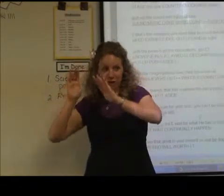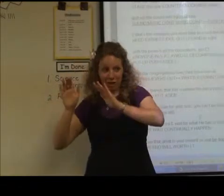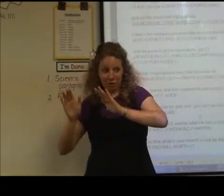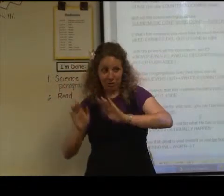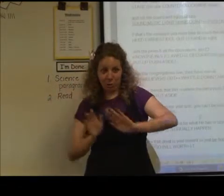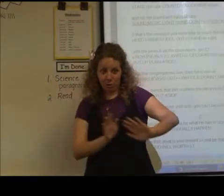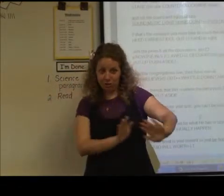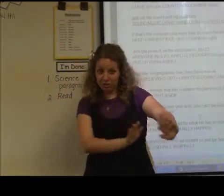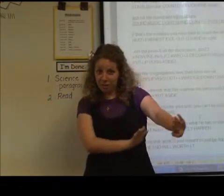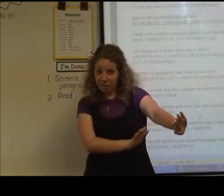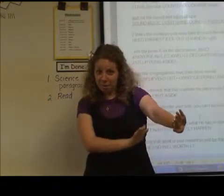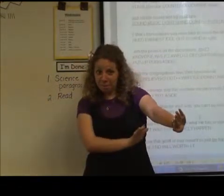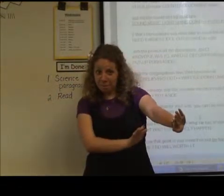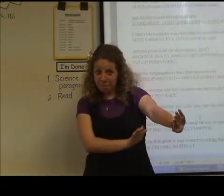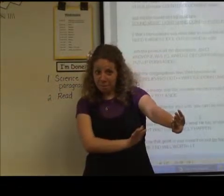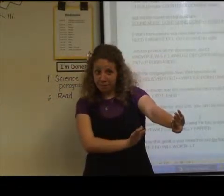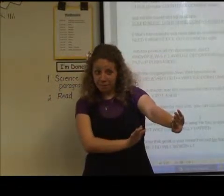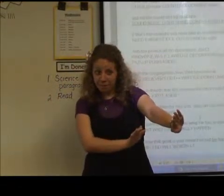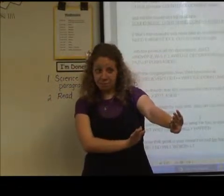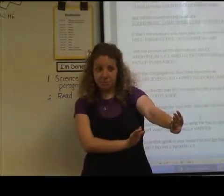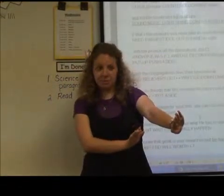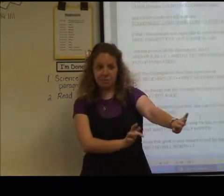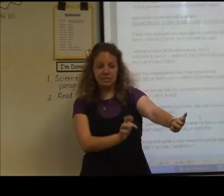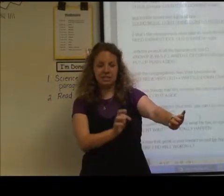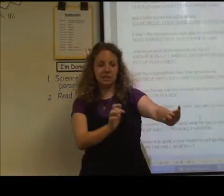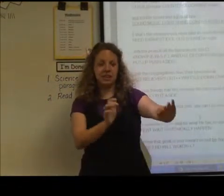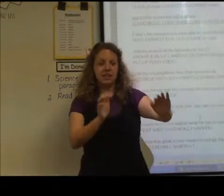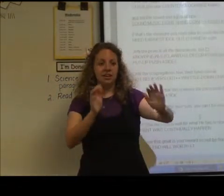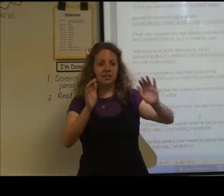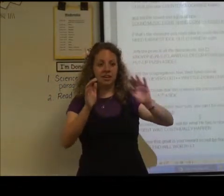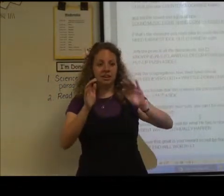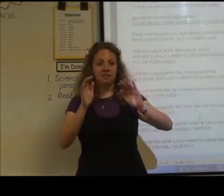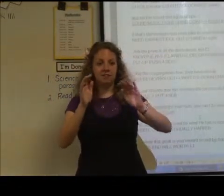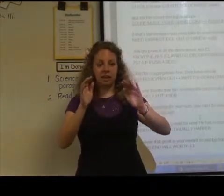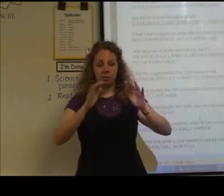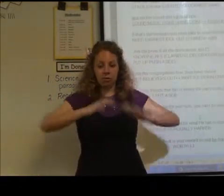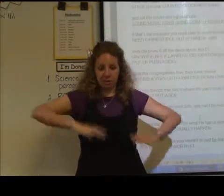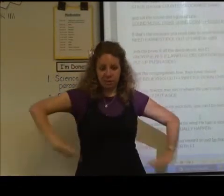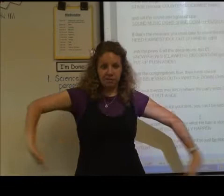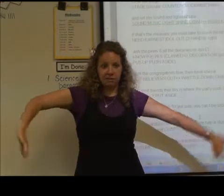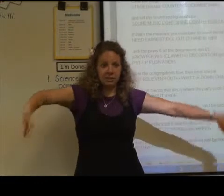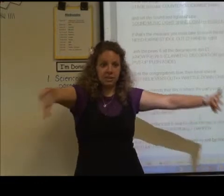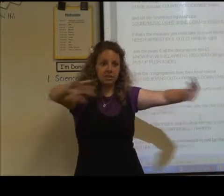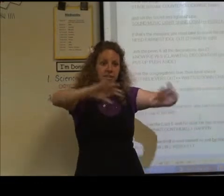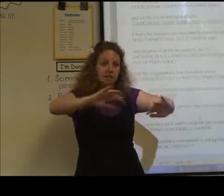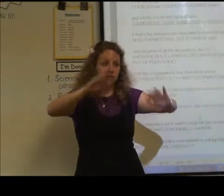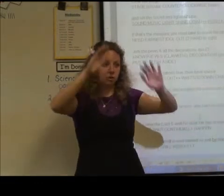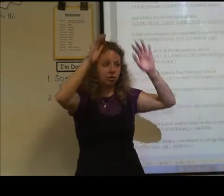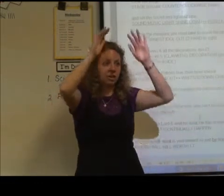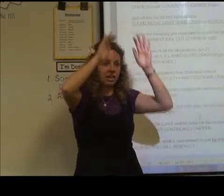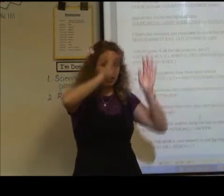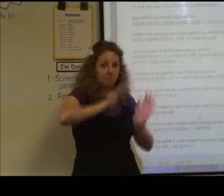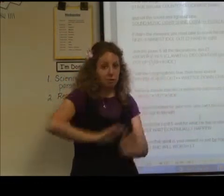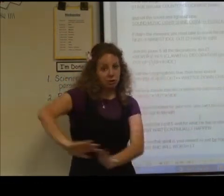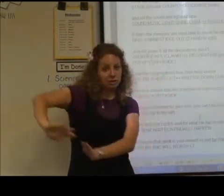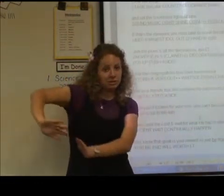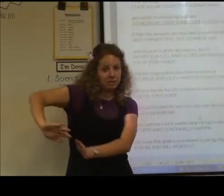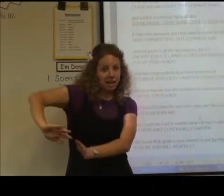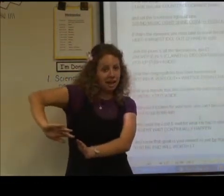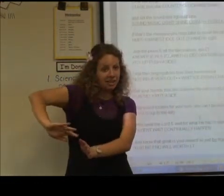it towards them. That would mean something different than if, like, or maybe if I'm sitting like in a circle and I push it to the side,